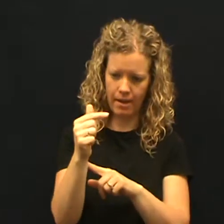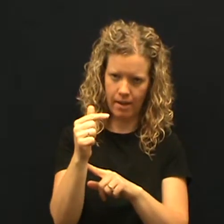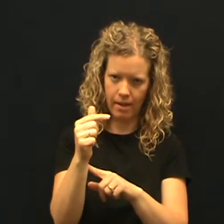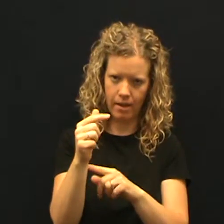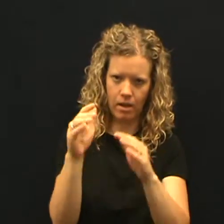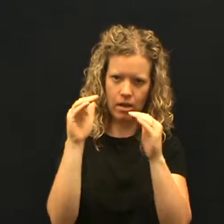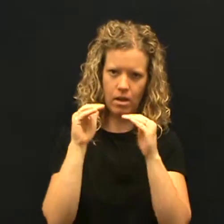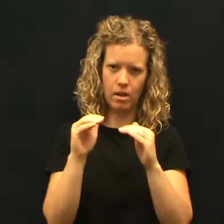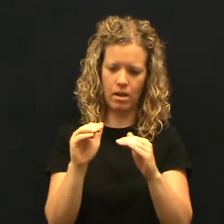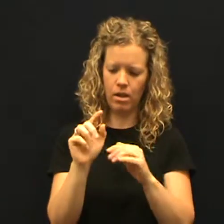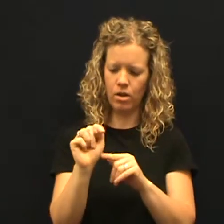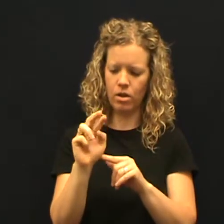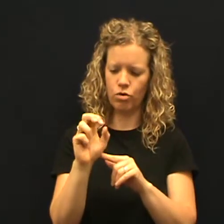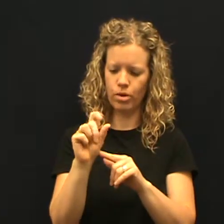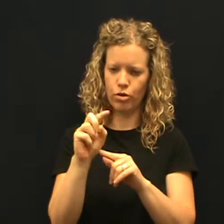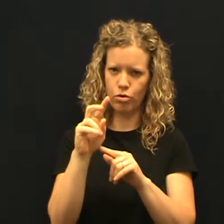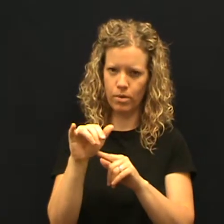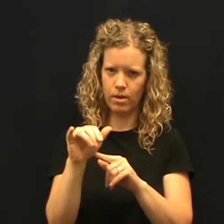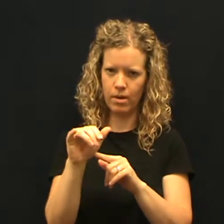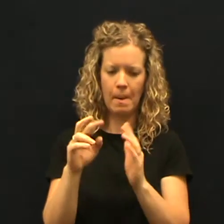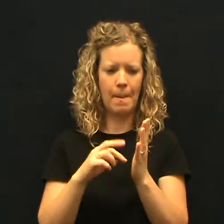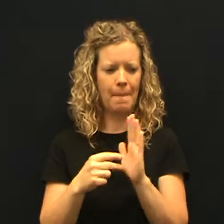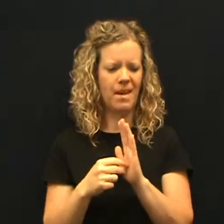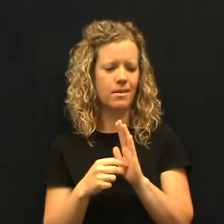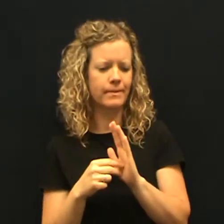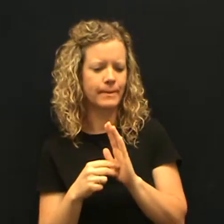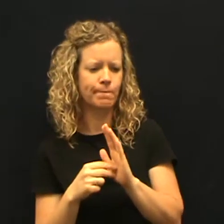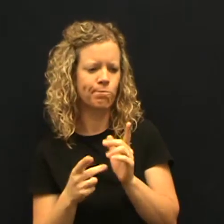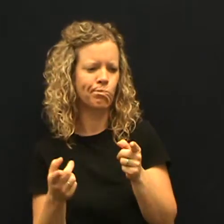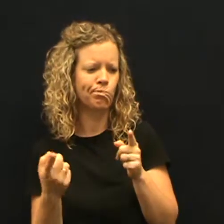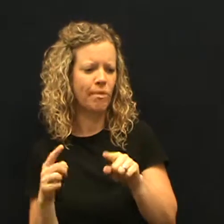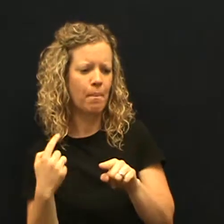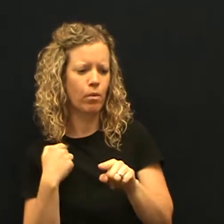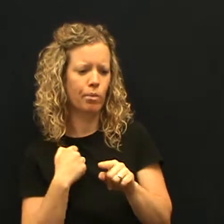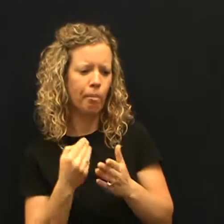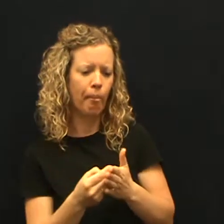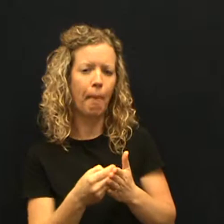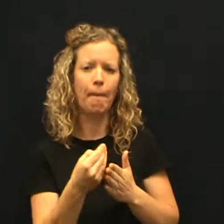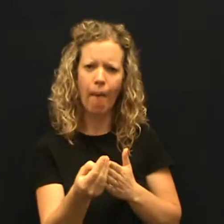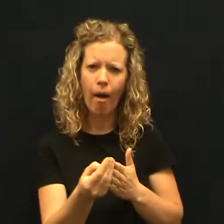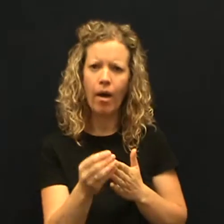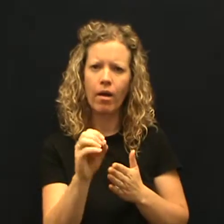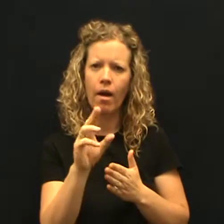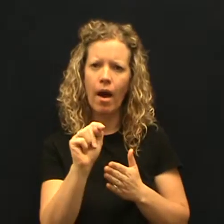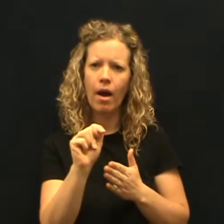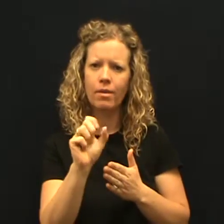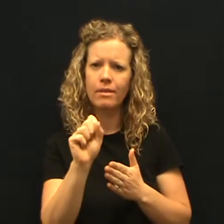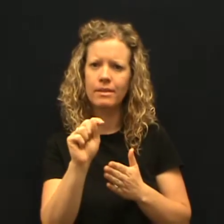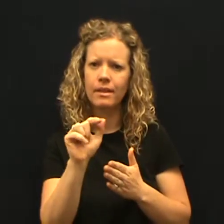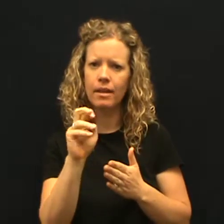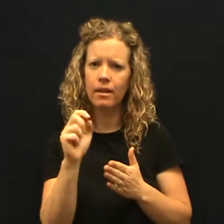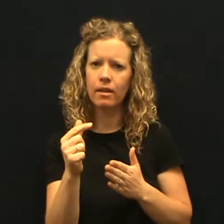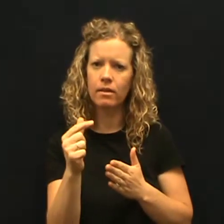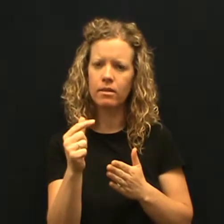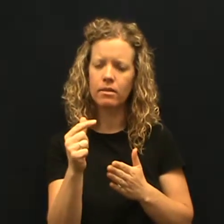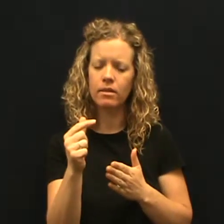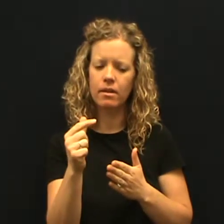we have repurchased some of those outstanding shares and hold them in the corporation, those are